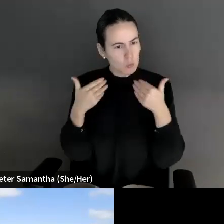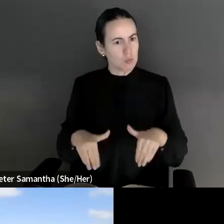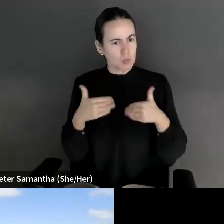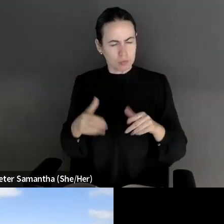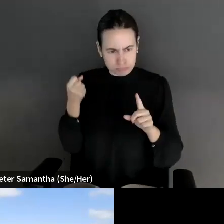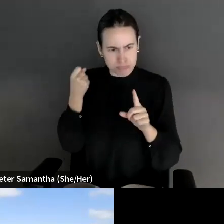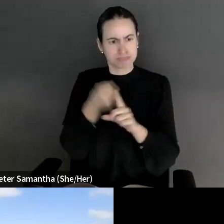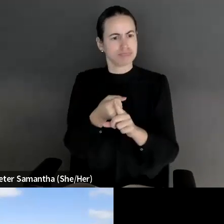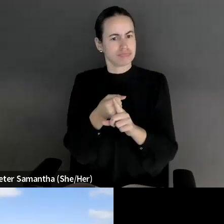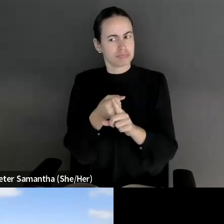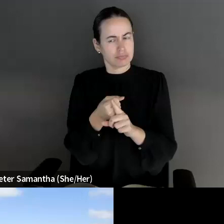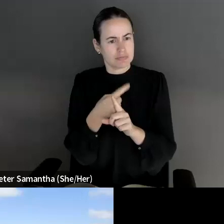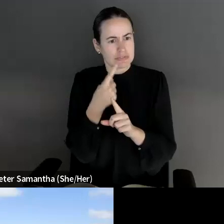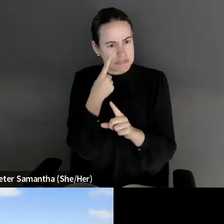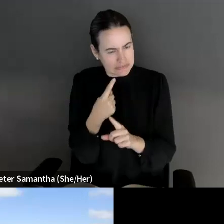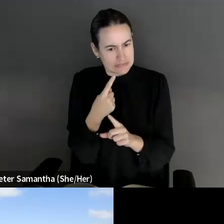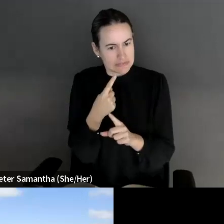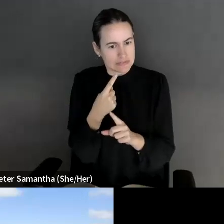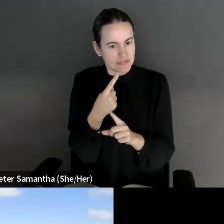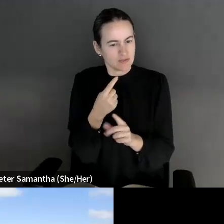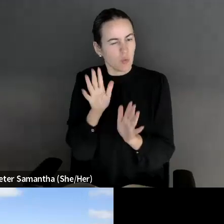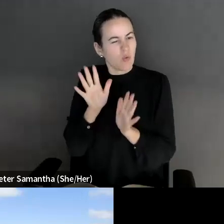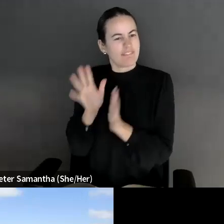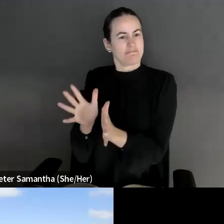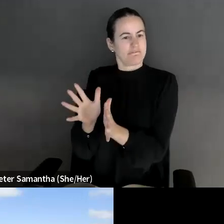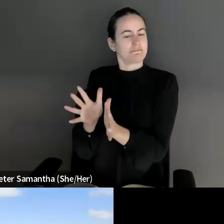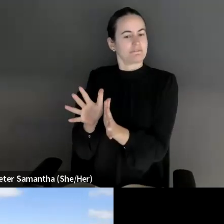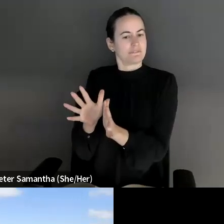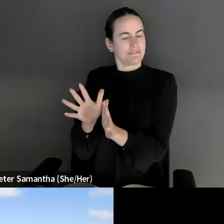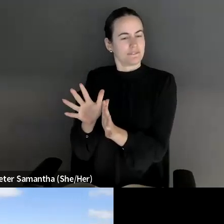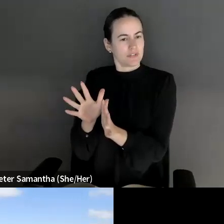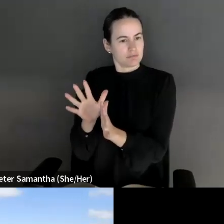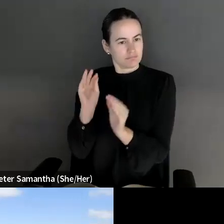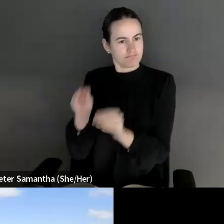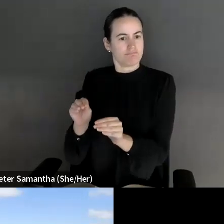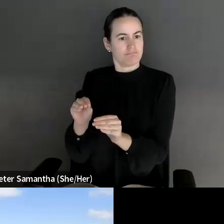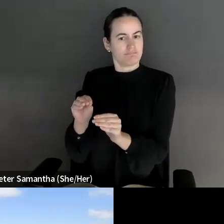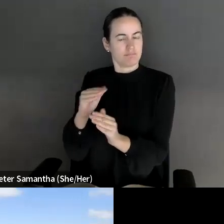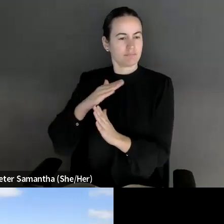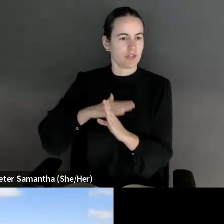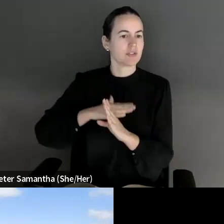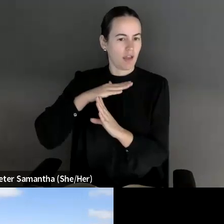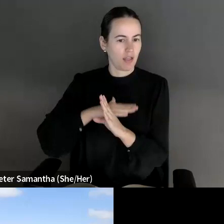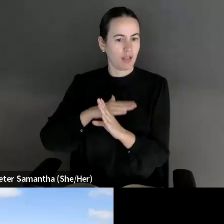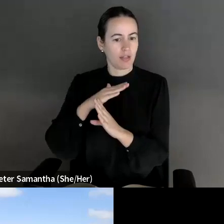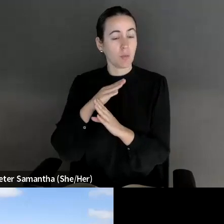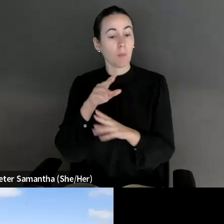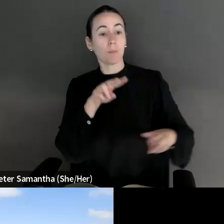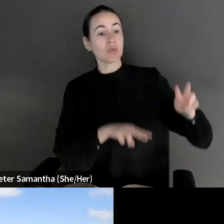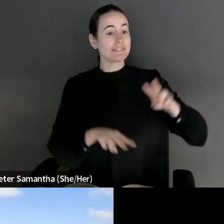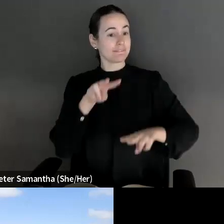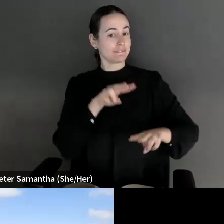we decided to keep it in the scale. And so perceived fluency in the end is what